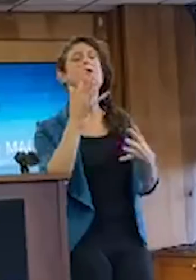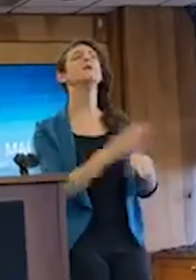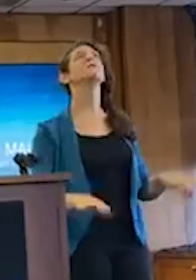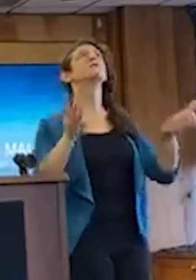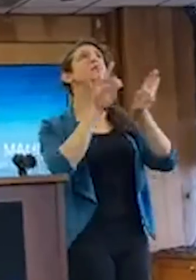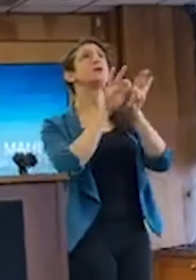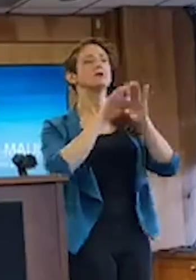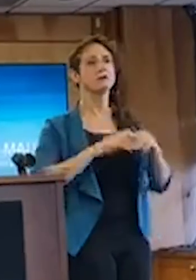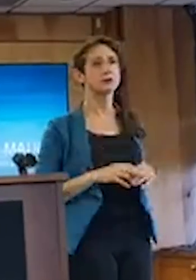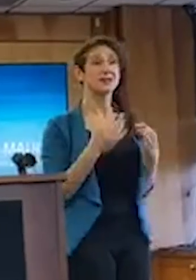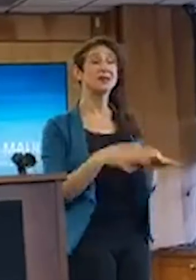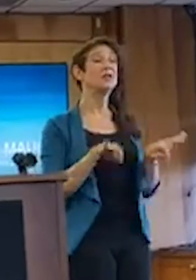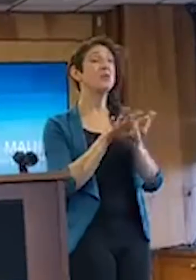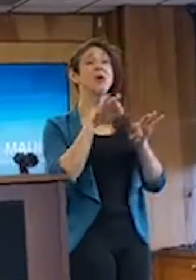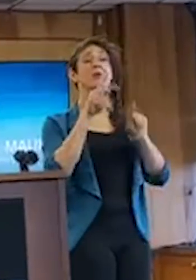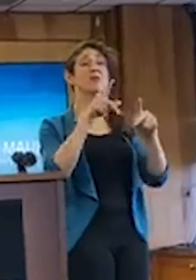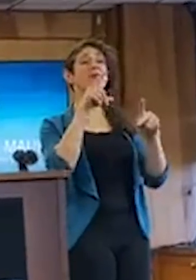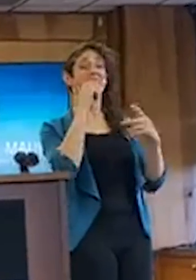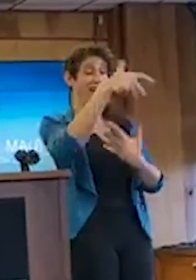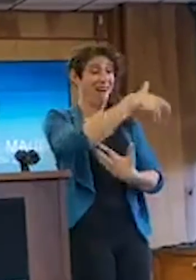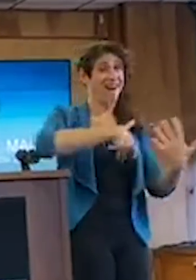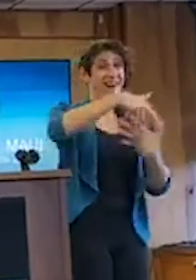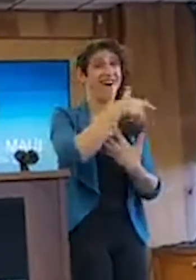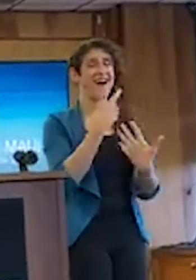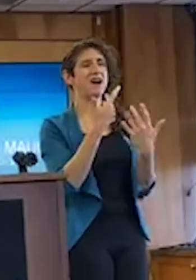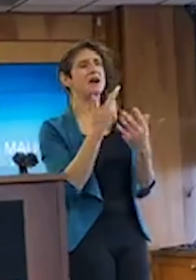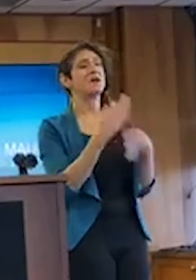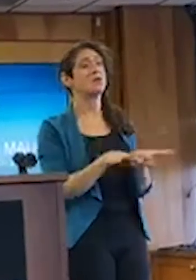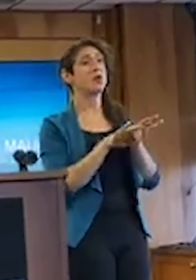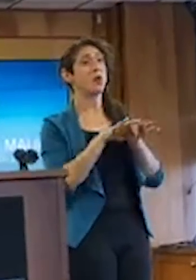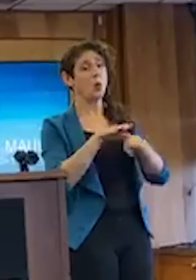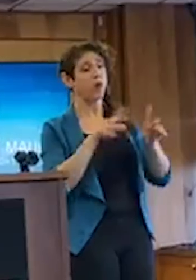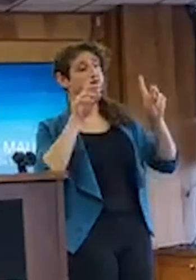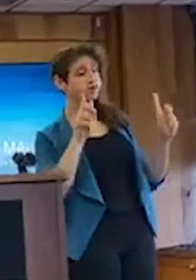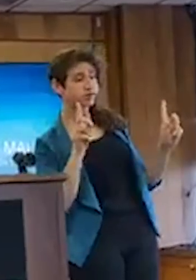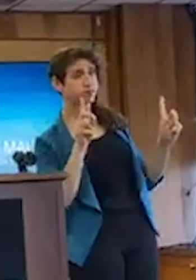people separated, socially separated, is really, really important.